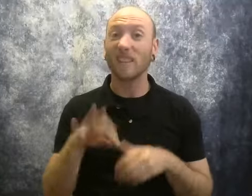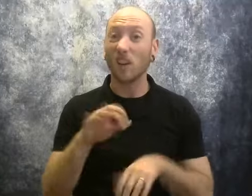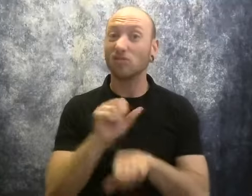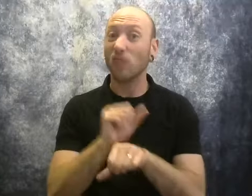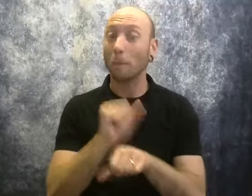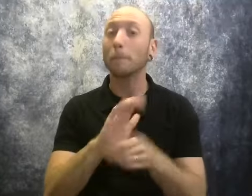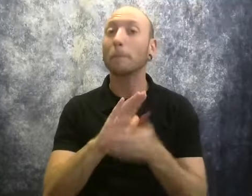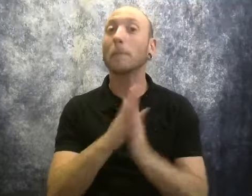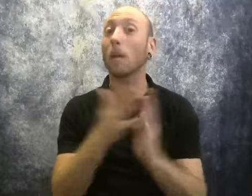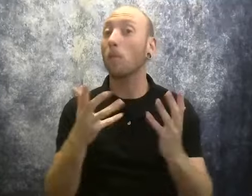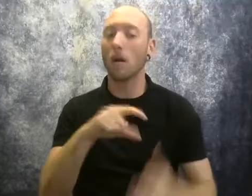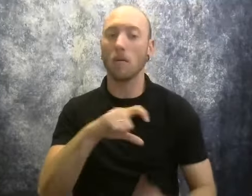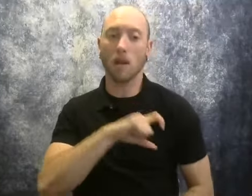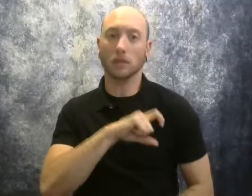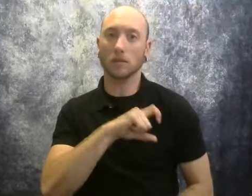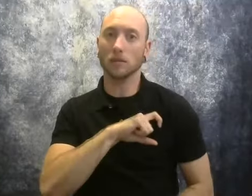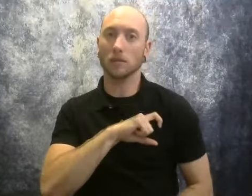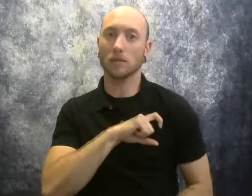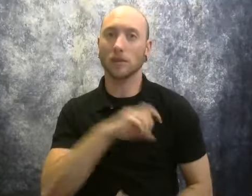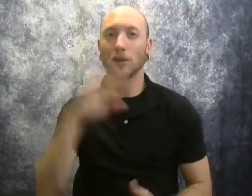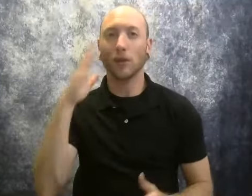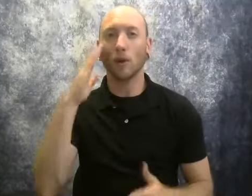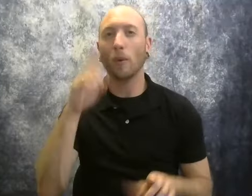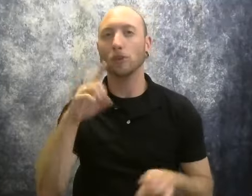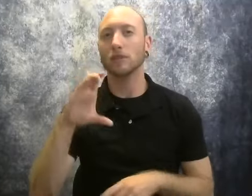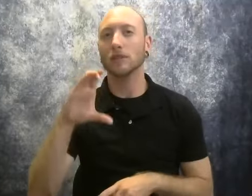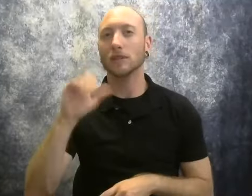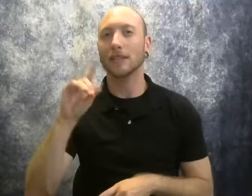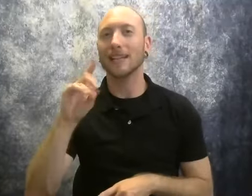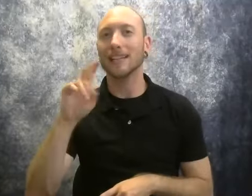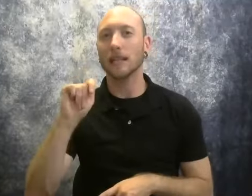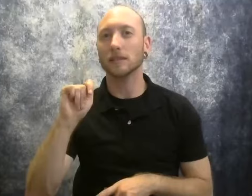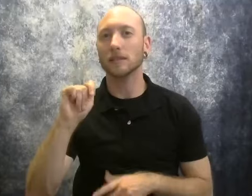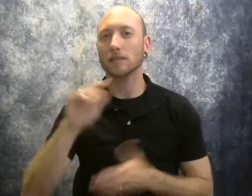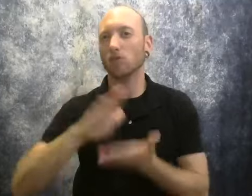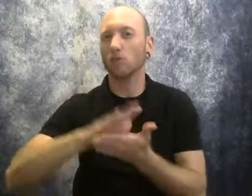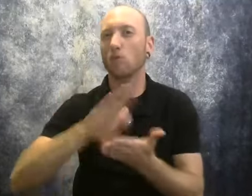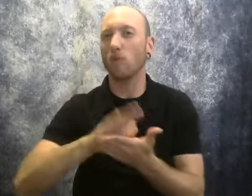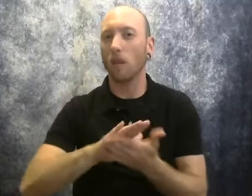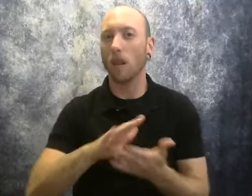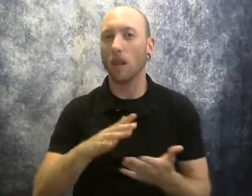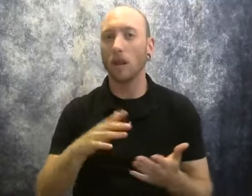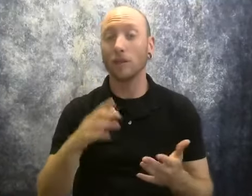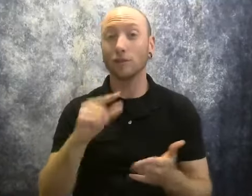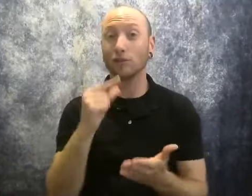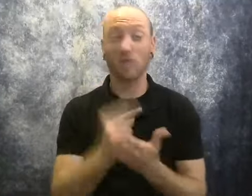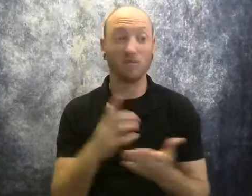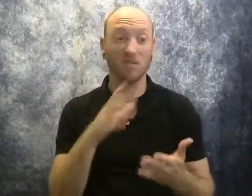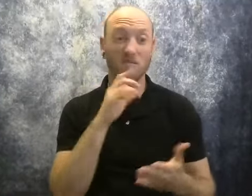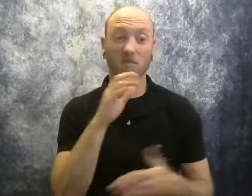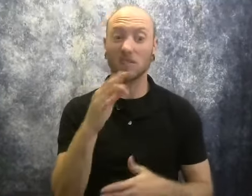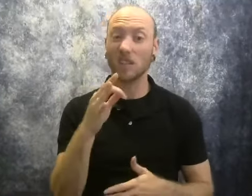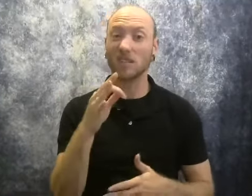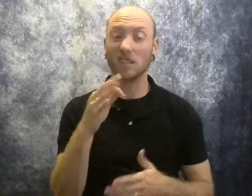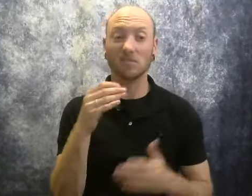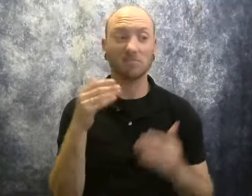my career, which was a police officer. So in those days I had a cadet school. You used to go in for 18 months. You'd come